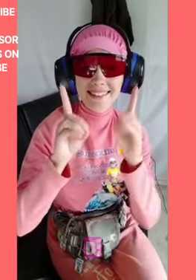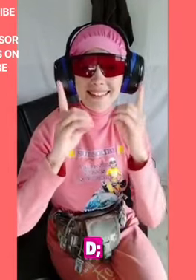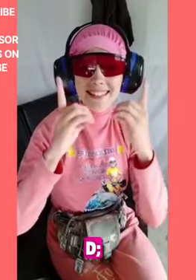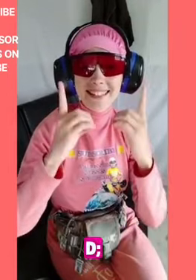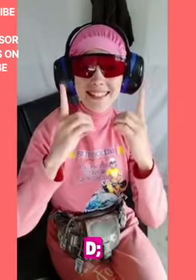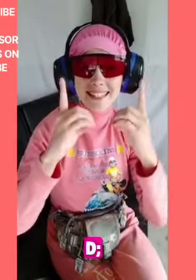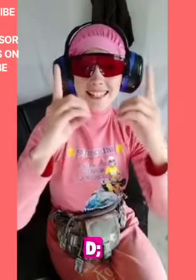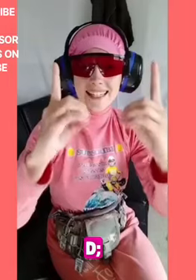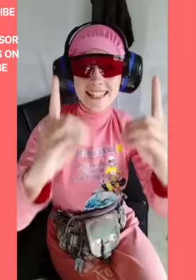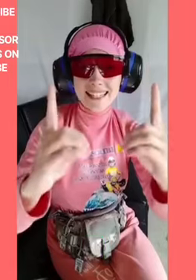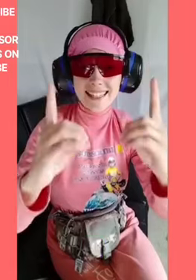D.